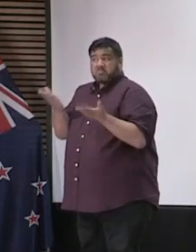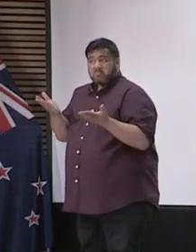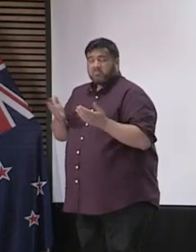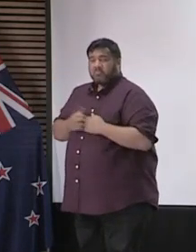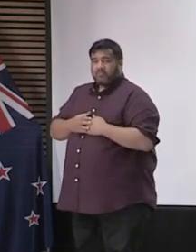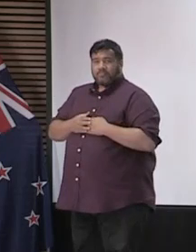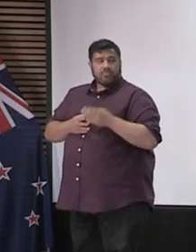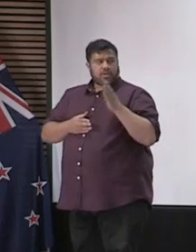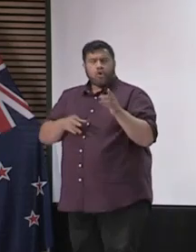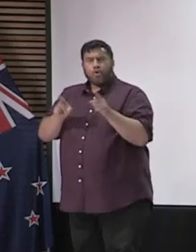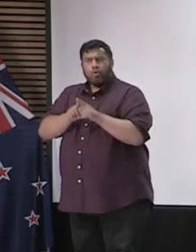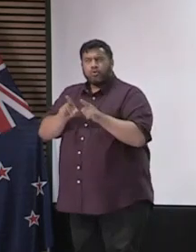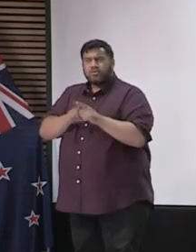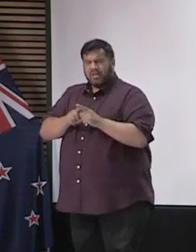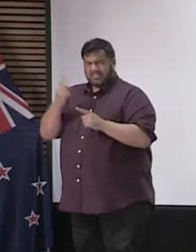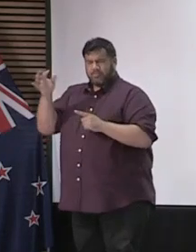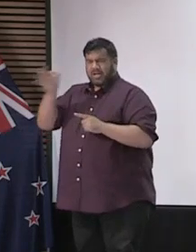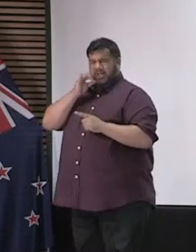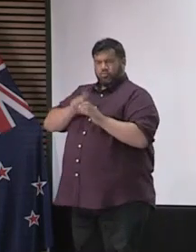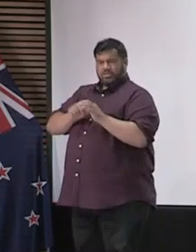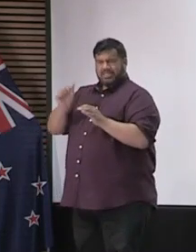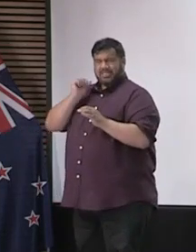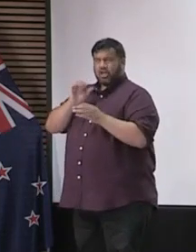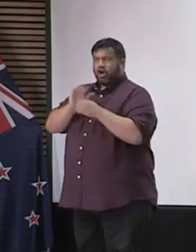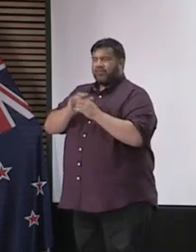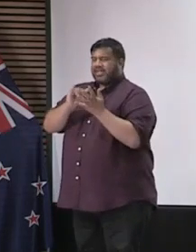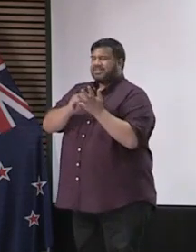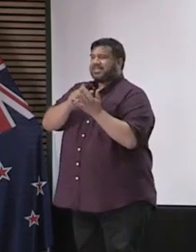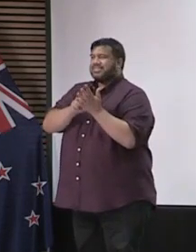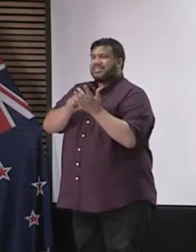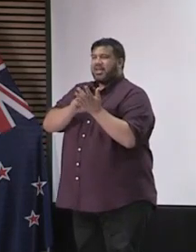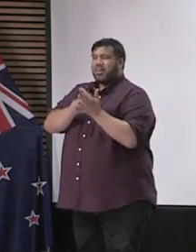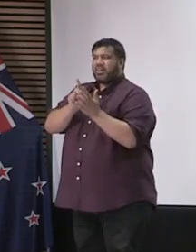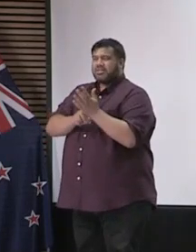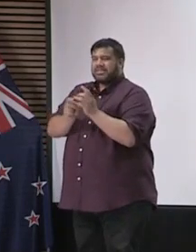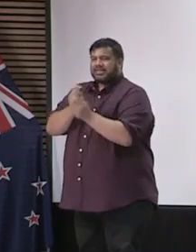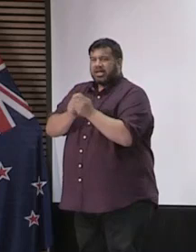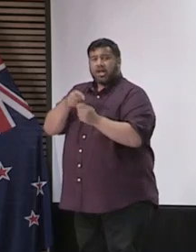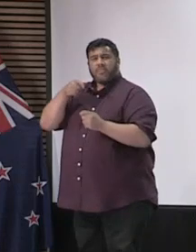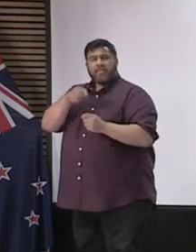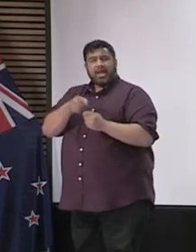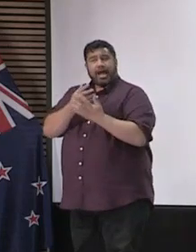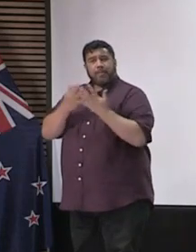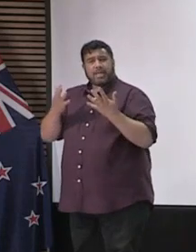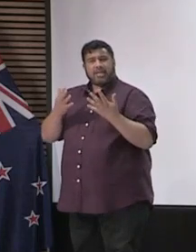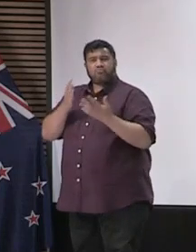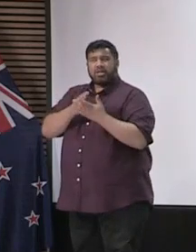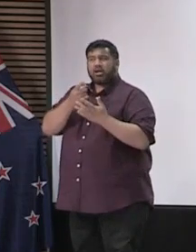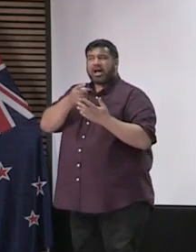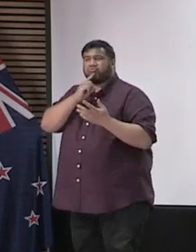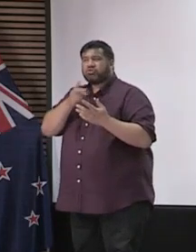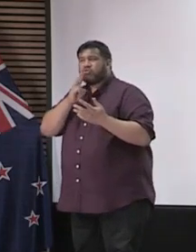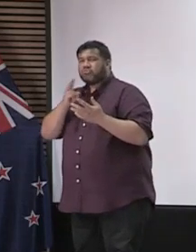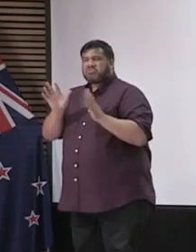as well. Yesterday when I asked the same question about sentinel testing, my recollection is that it numbers in the hundreds, sentinel testing, whereas obviously the scale.